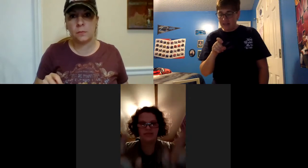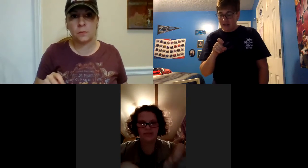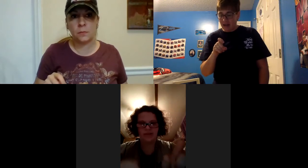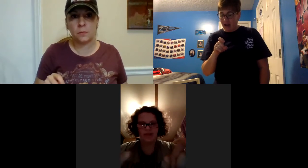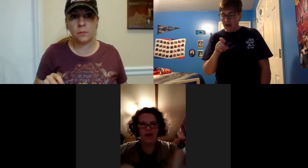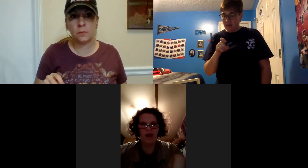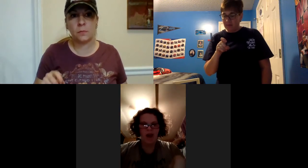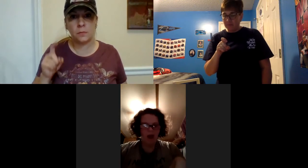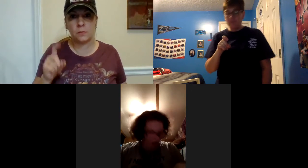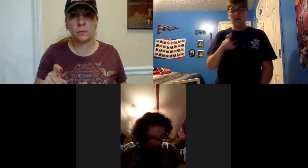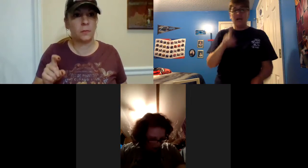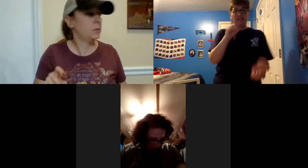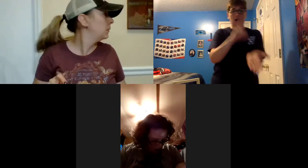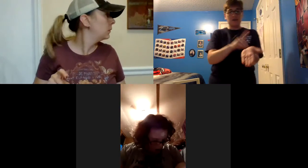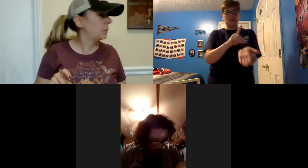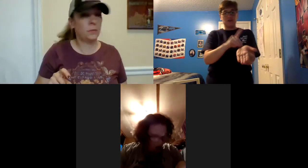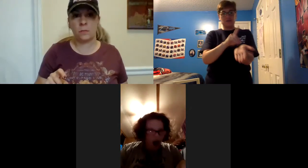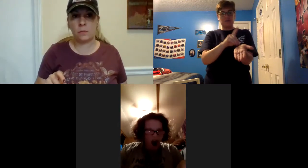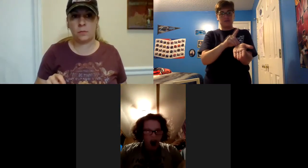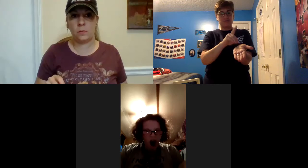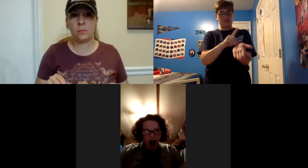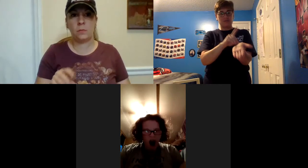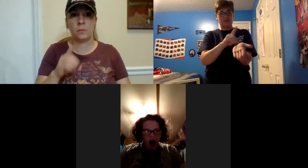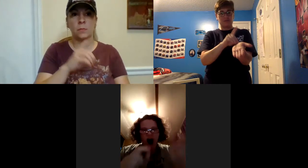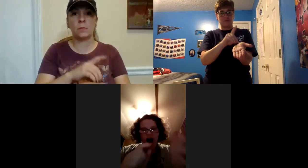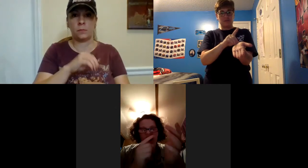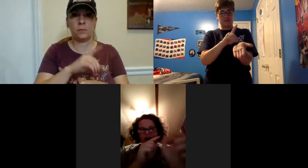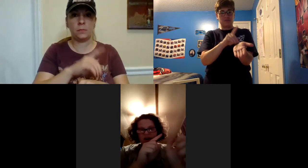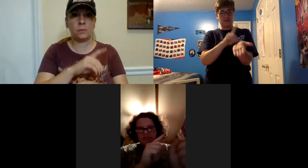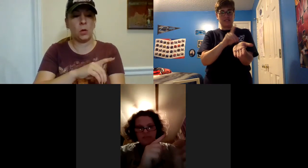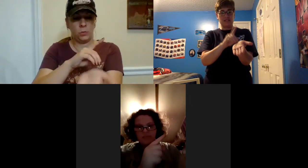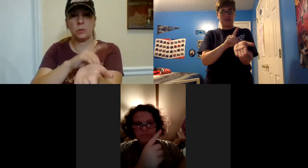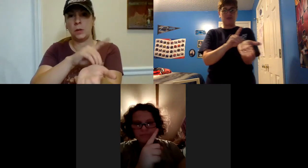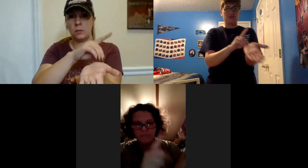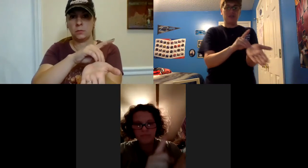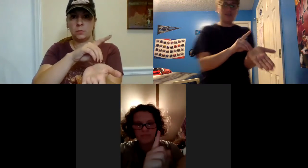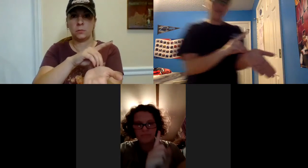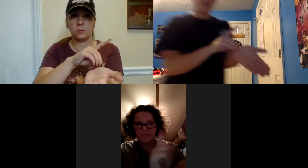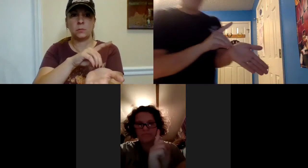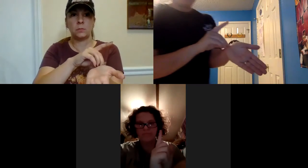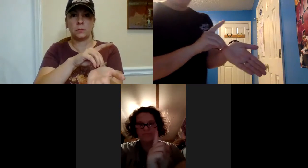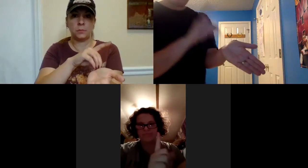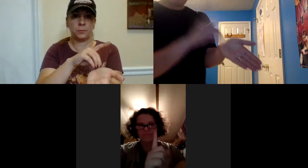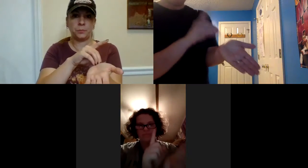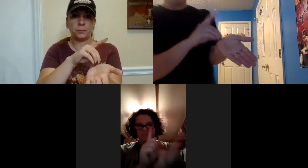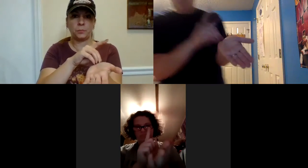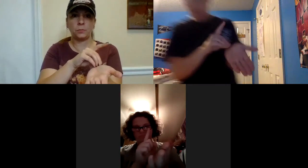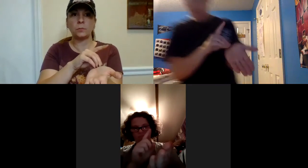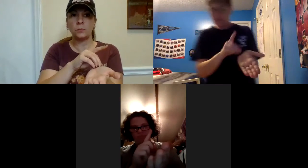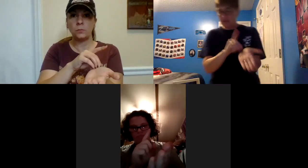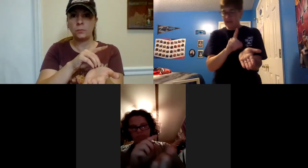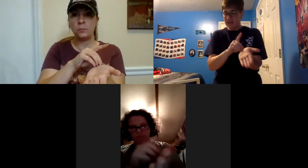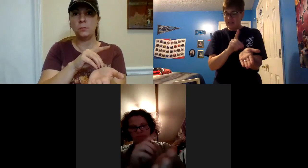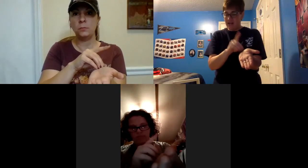need a doctor. So we did doctor. So yes, you're just putting your hand out. Yep,